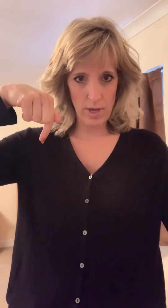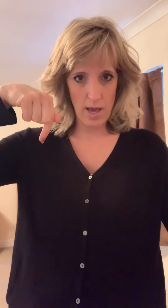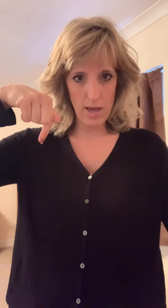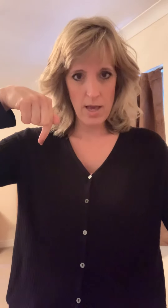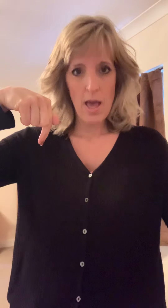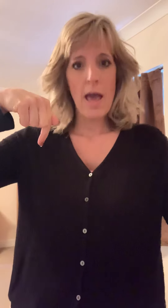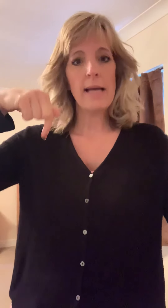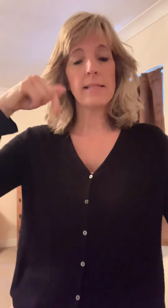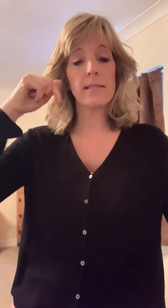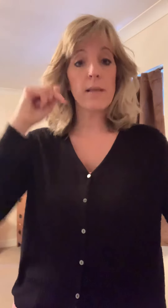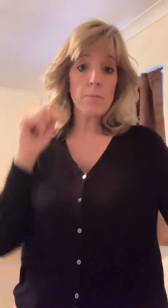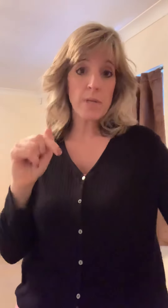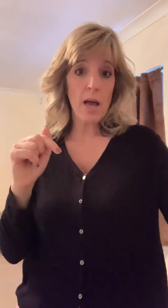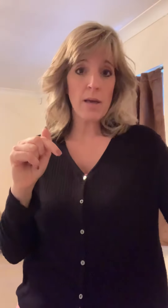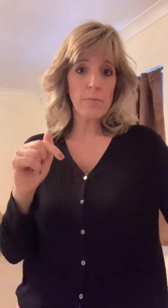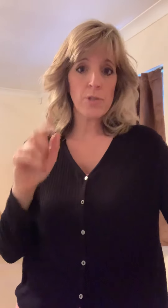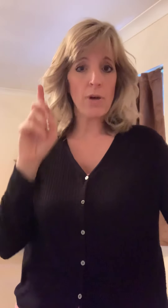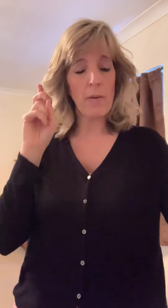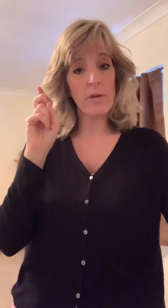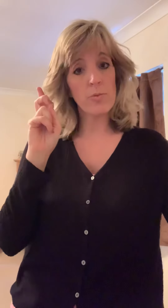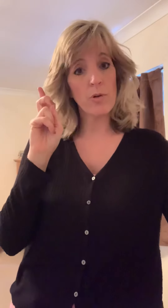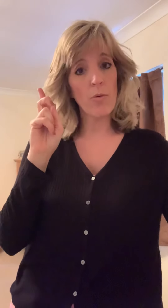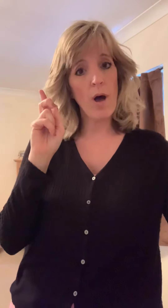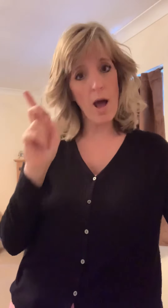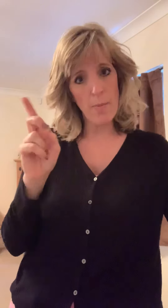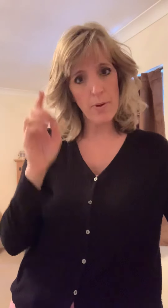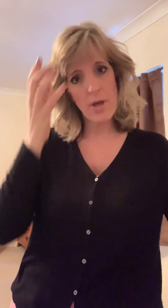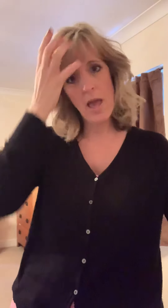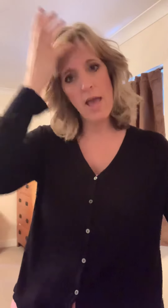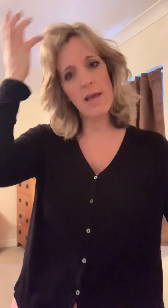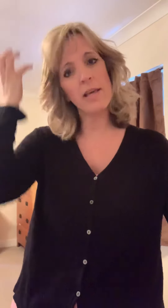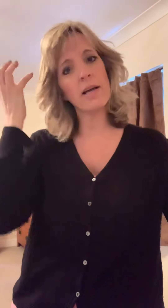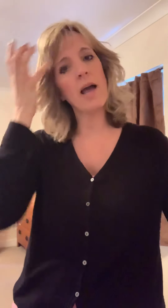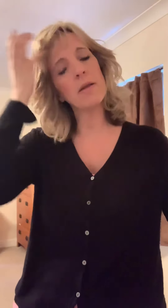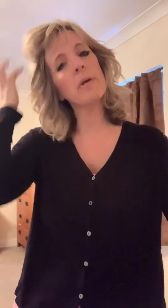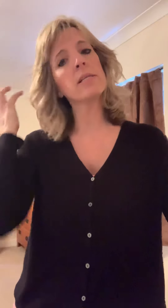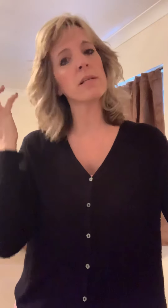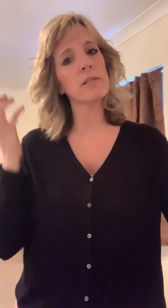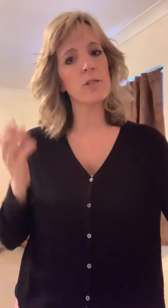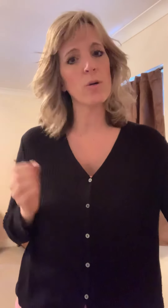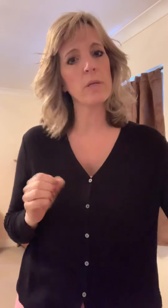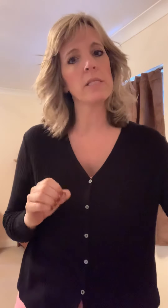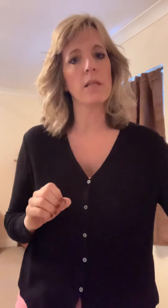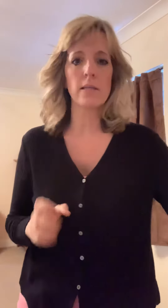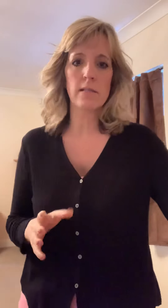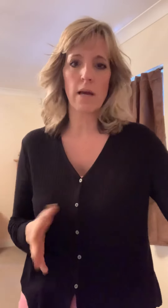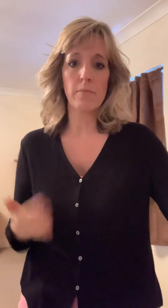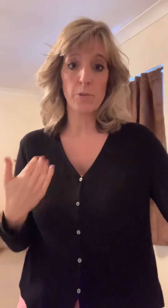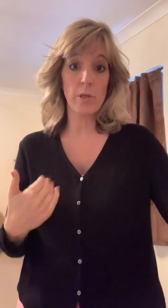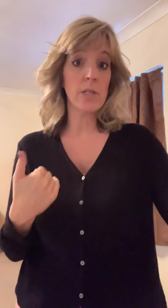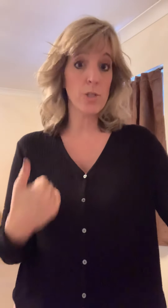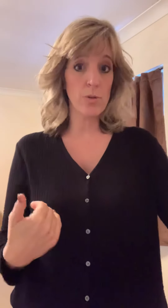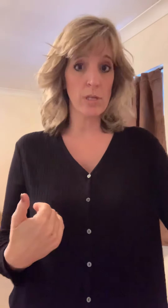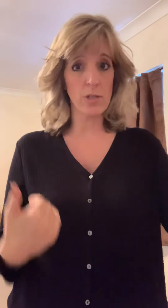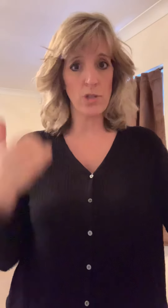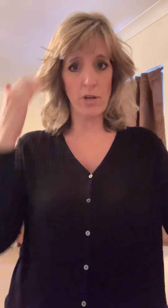okay? And sometimes your eyebrows will go up. And it kind of makes sense though, because lots of times we do this